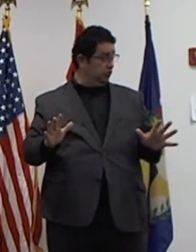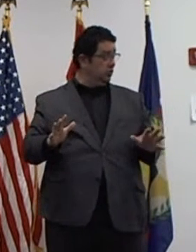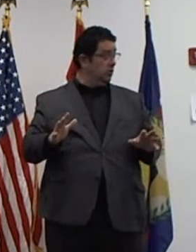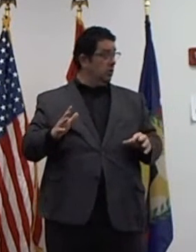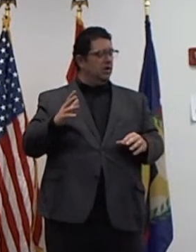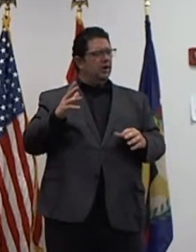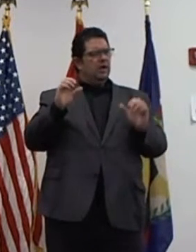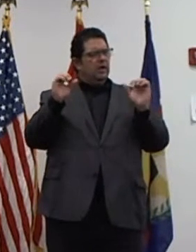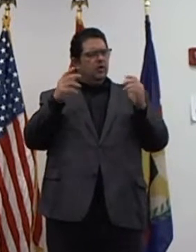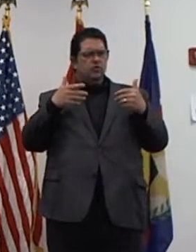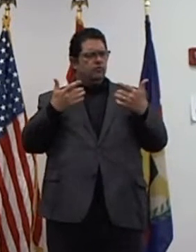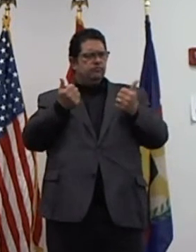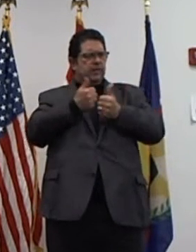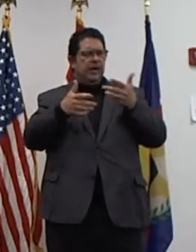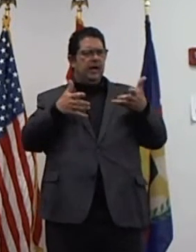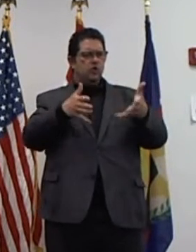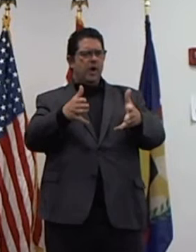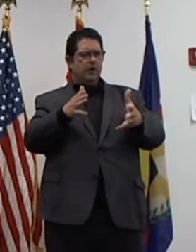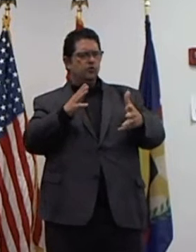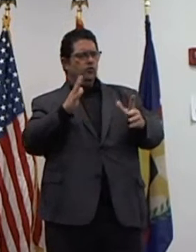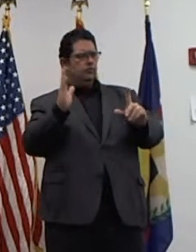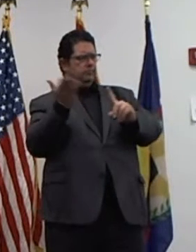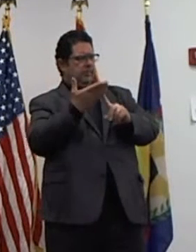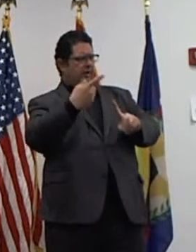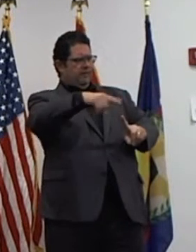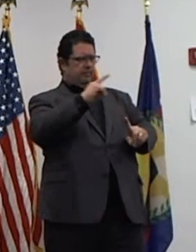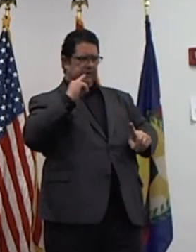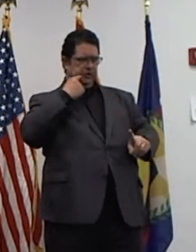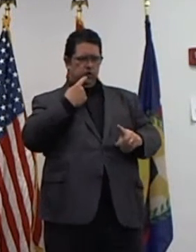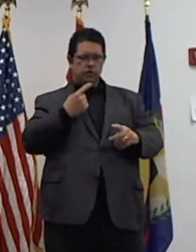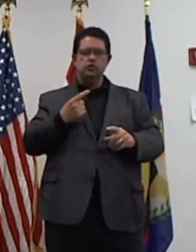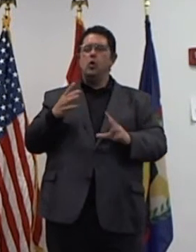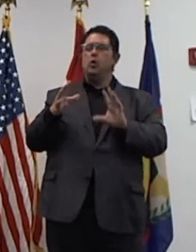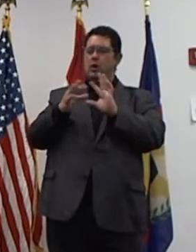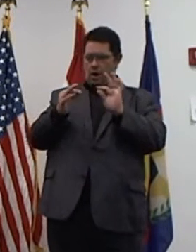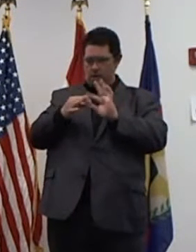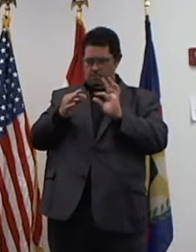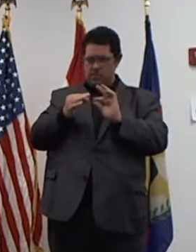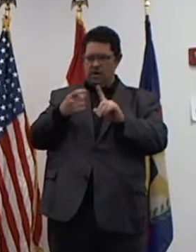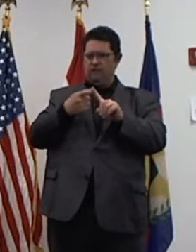they've decided they're safe now? Okay, so the question from public radio is, to